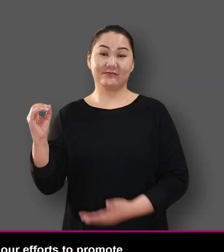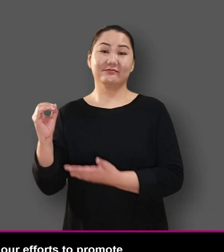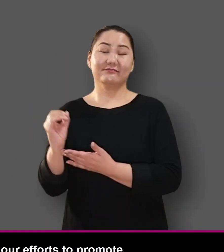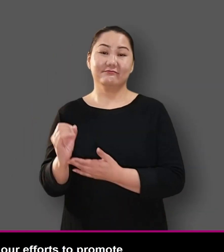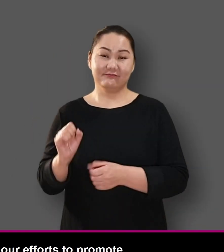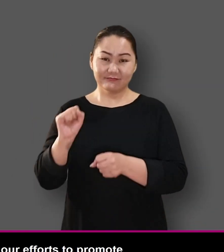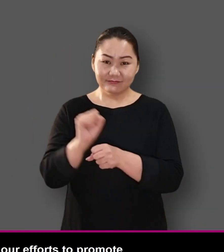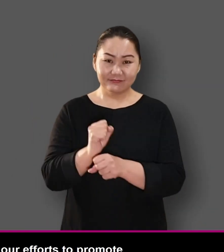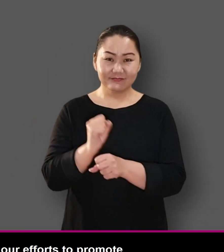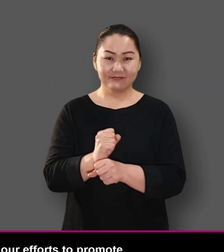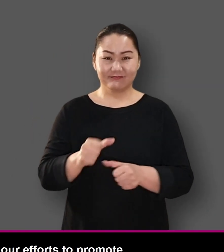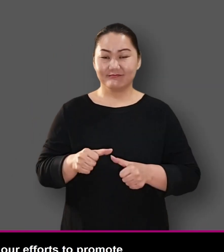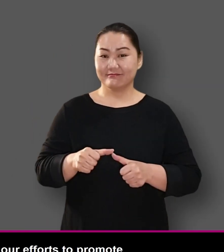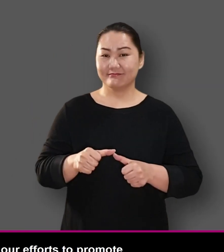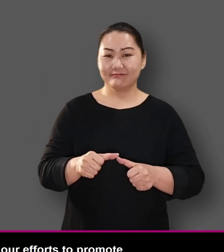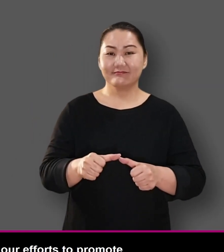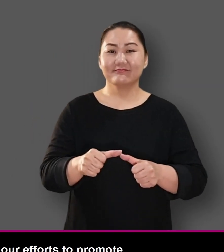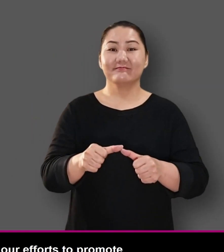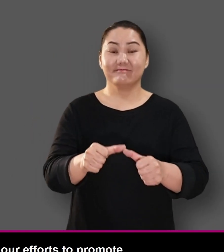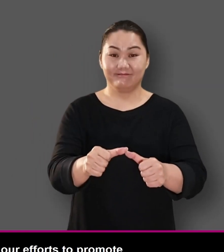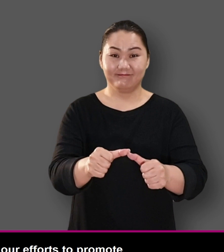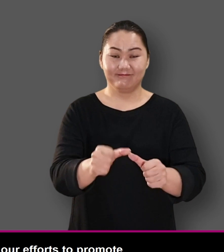We will continue our efforts to promote